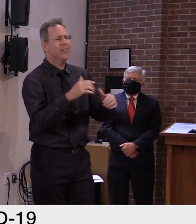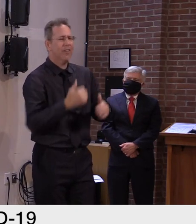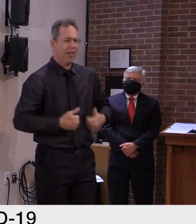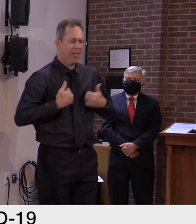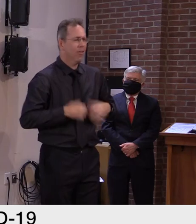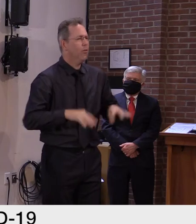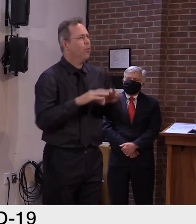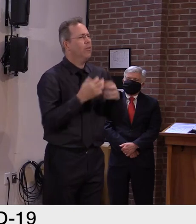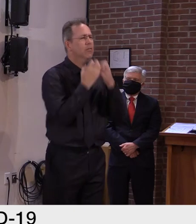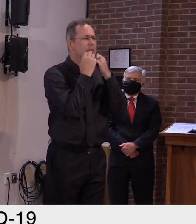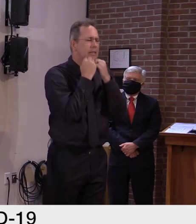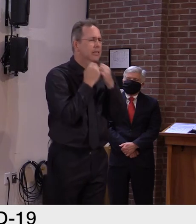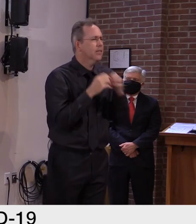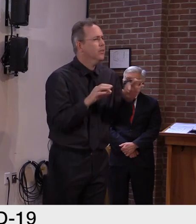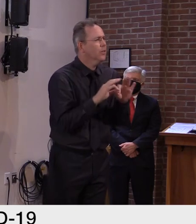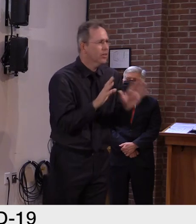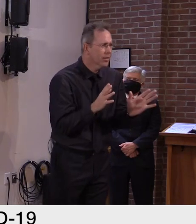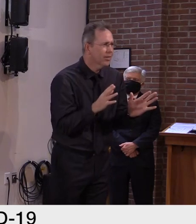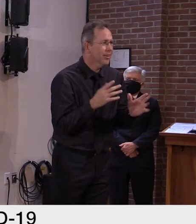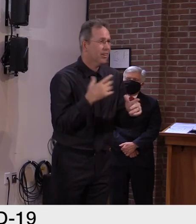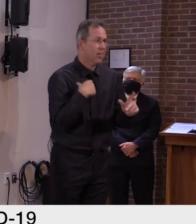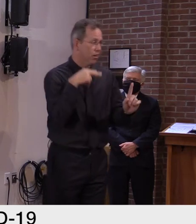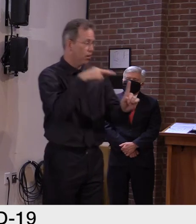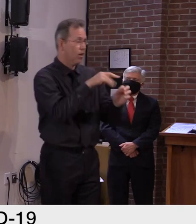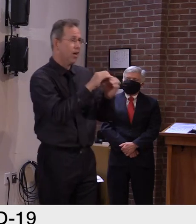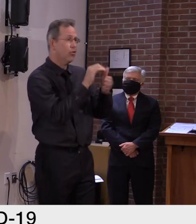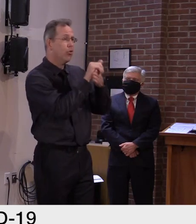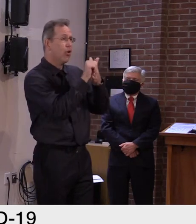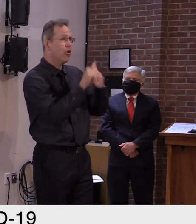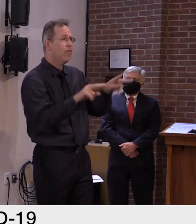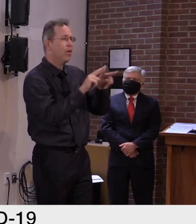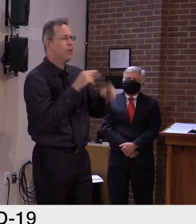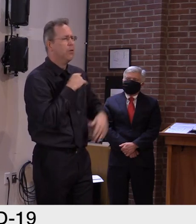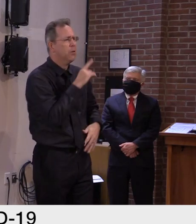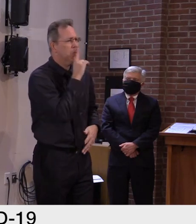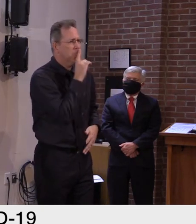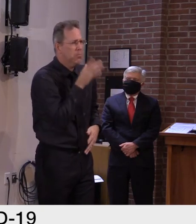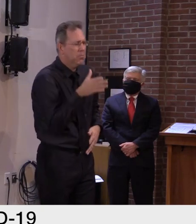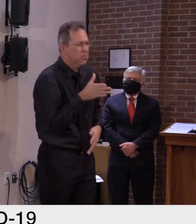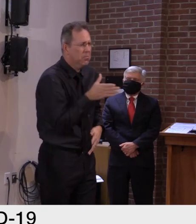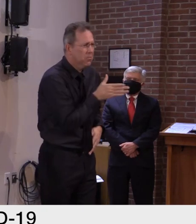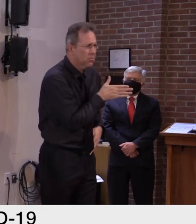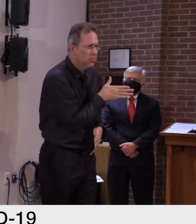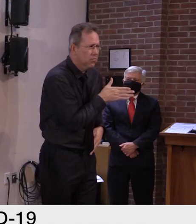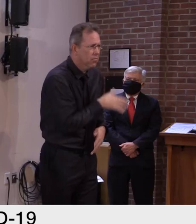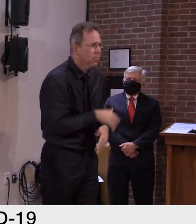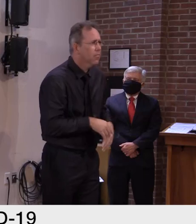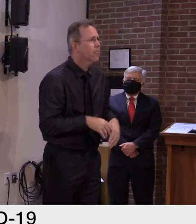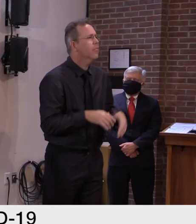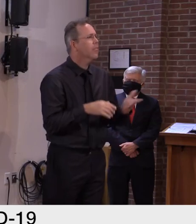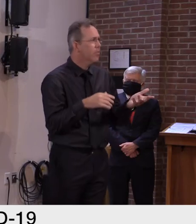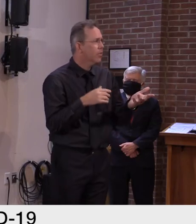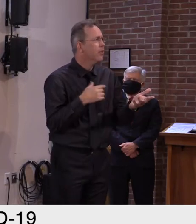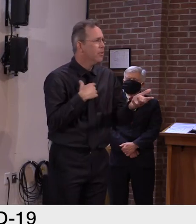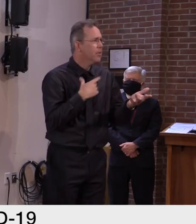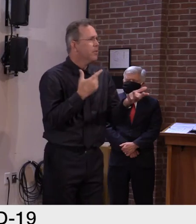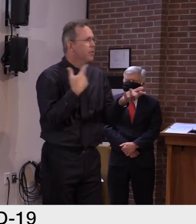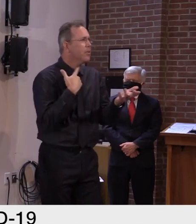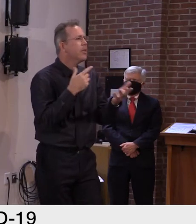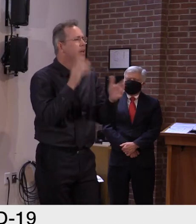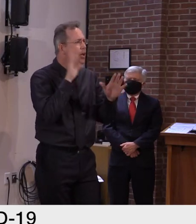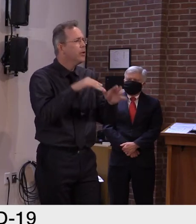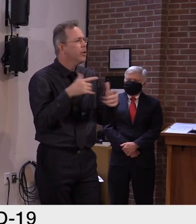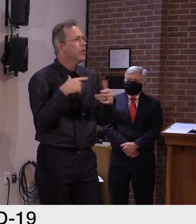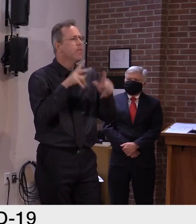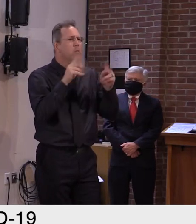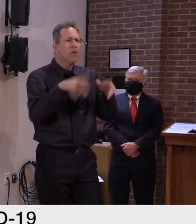so we don't look at it in those terms. I will say that I believe Vermont's done fairly well. We